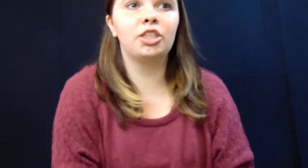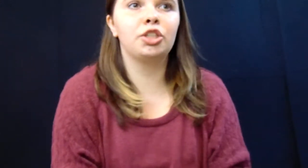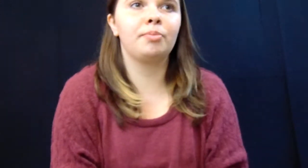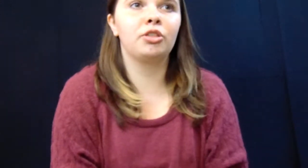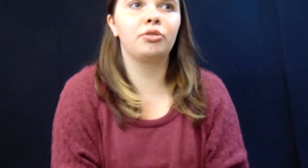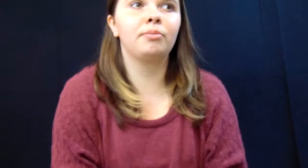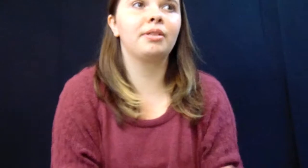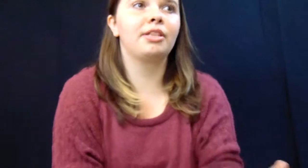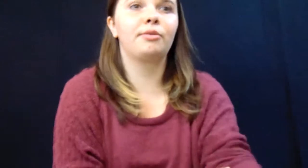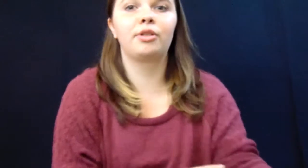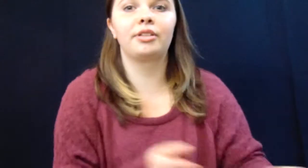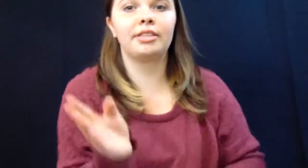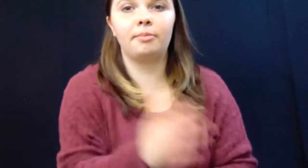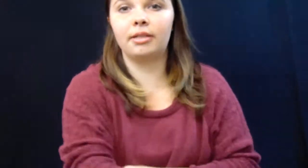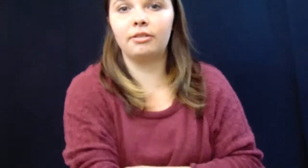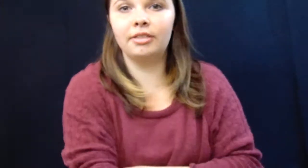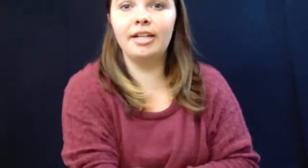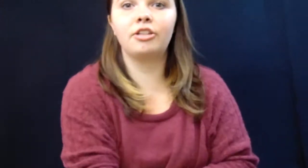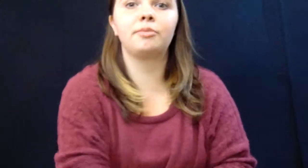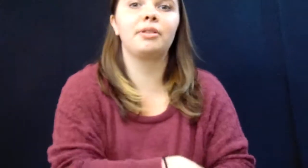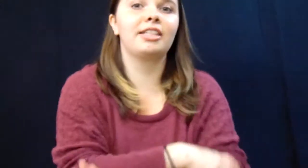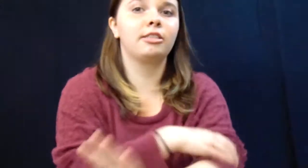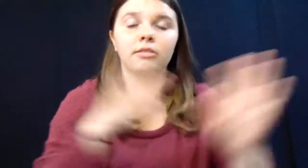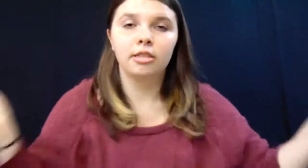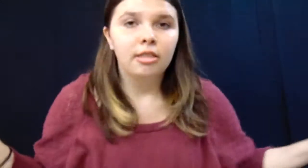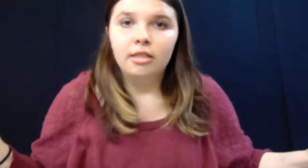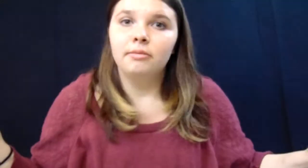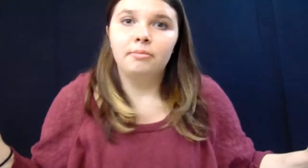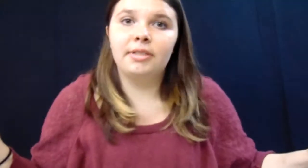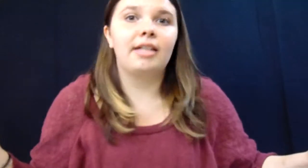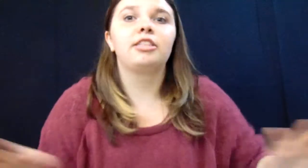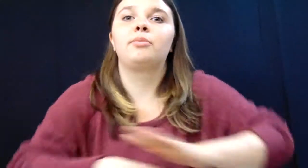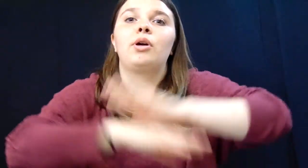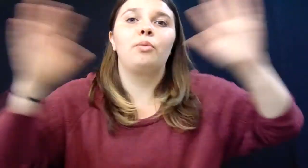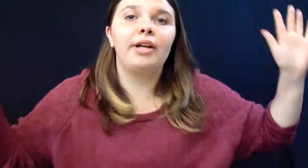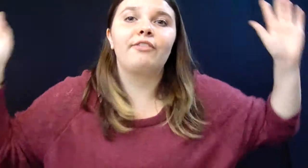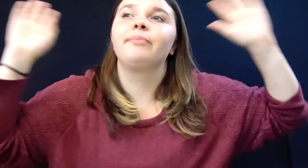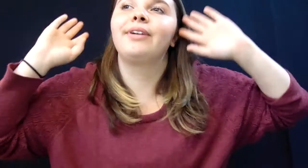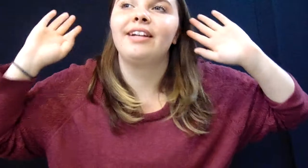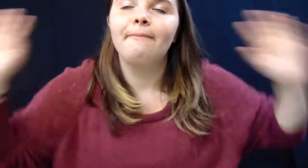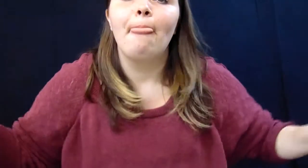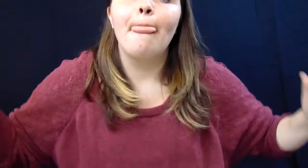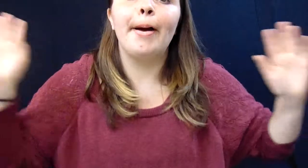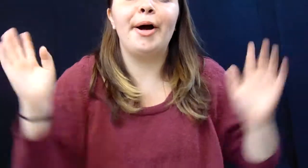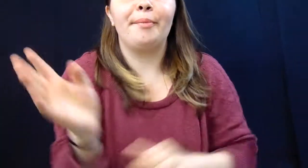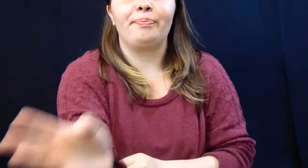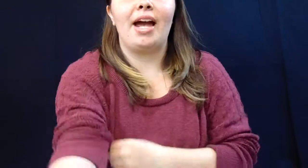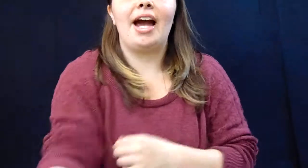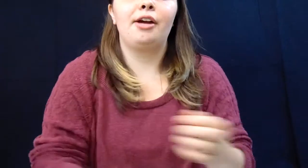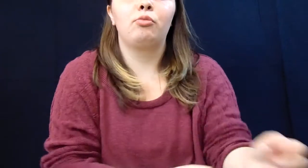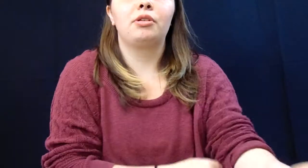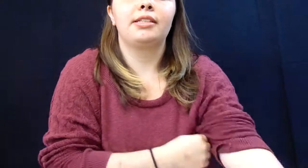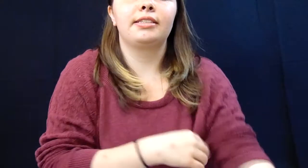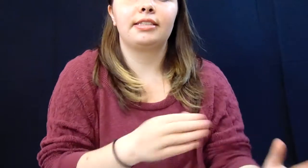sister's bedroom but they were sleeping downstairs but that's besides the boy whatever but um I was